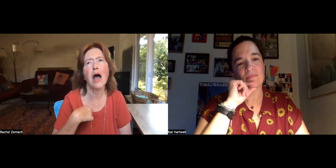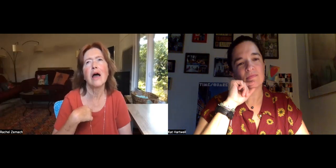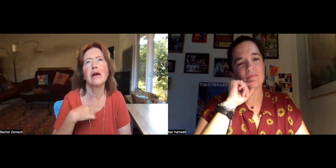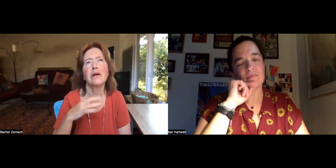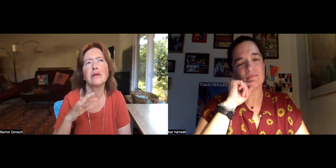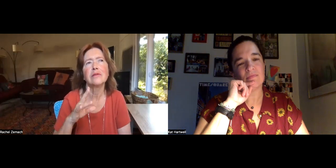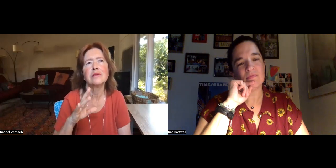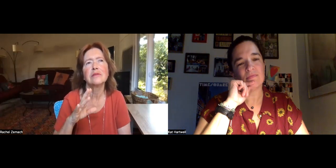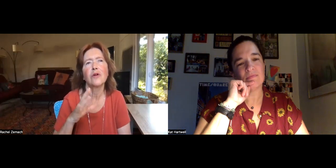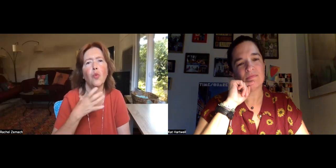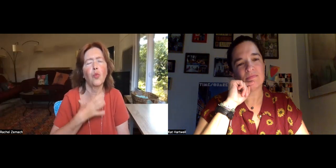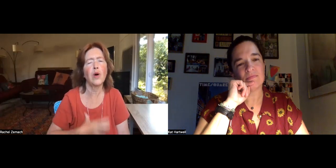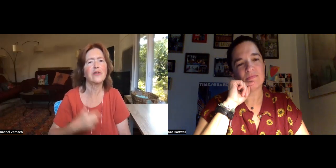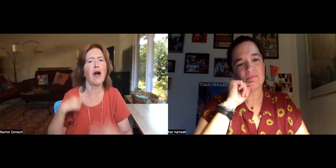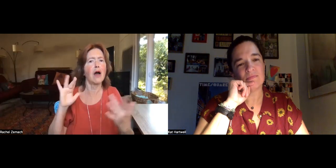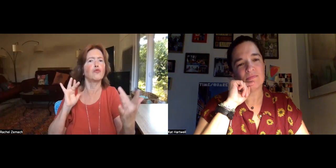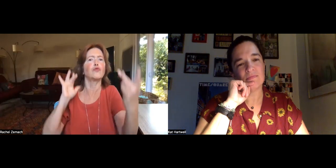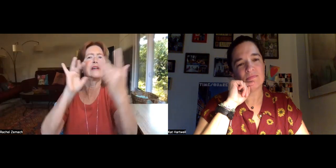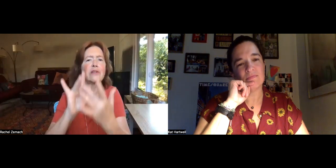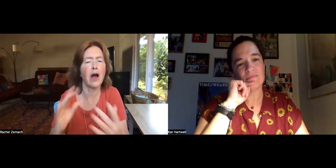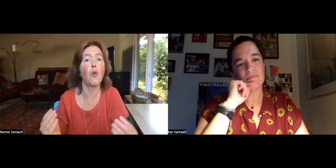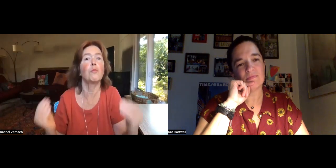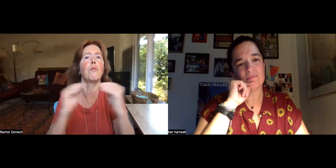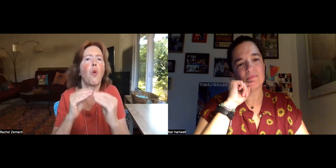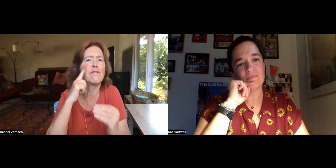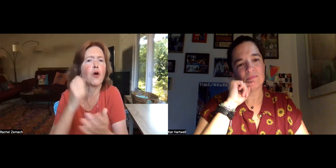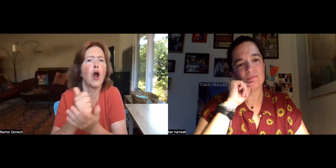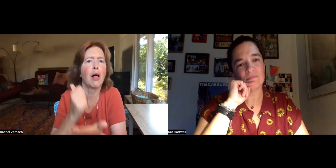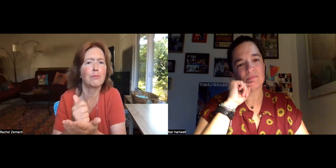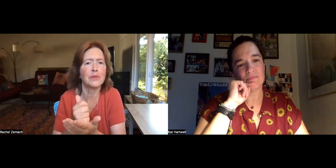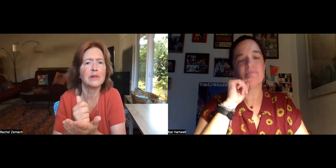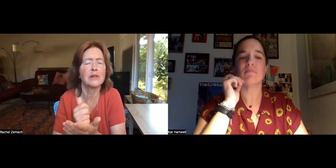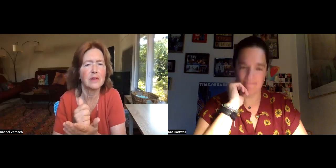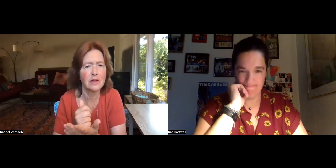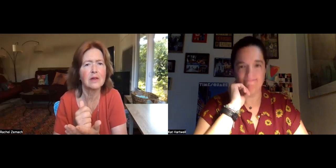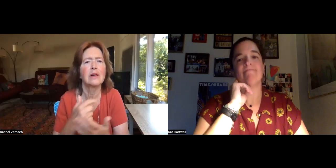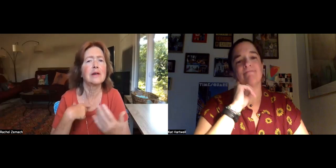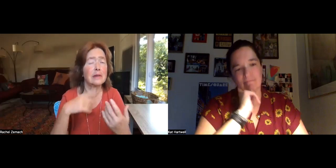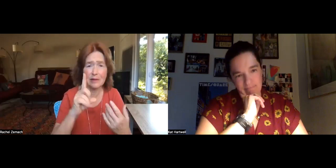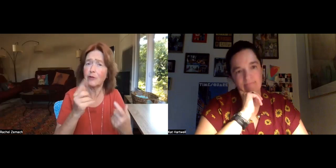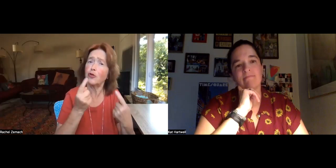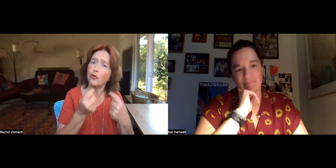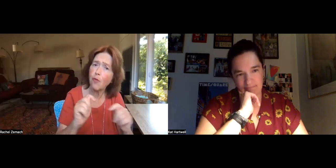I wish I reached out more for help to